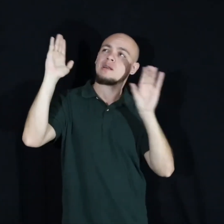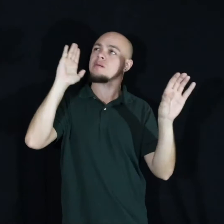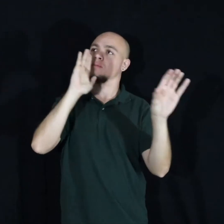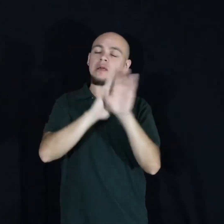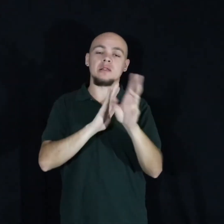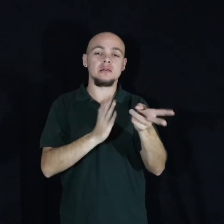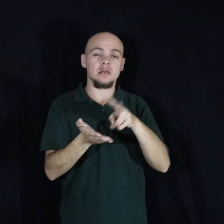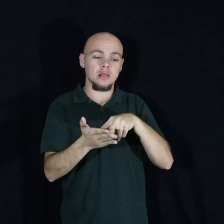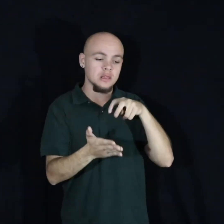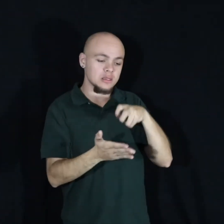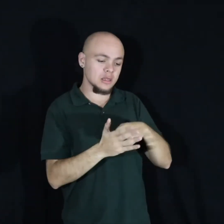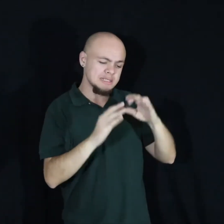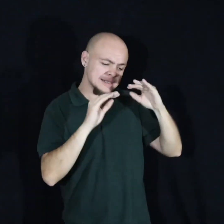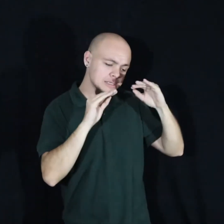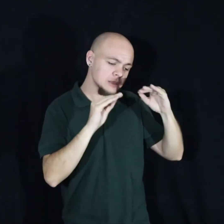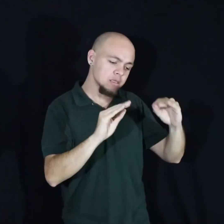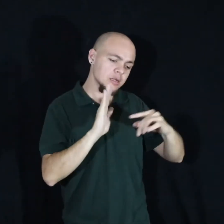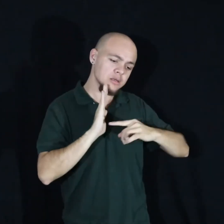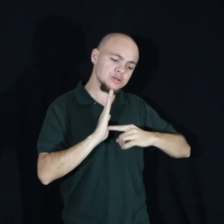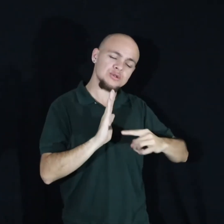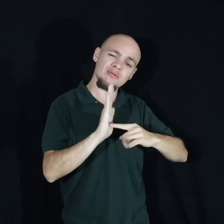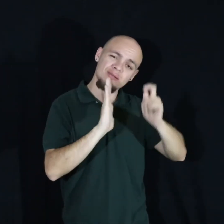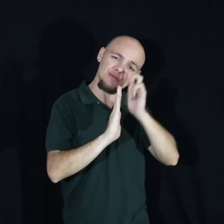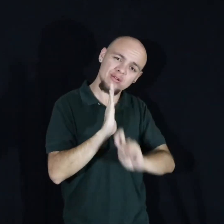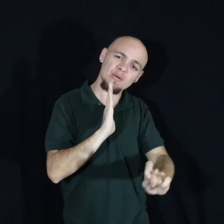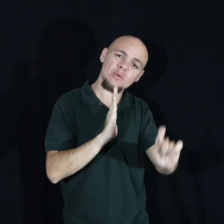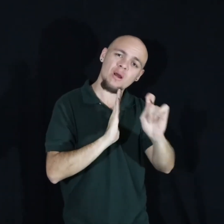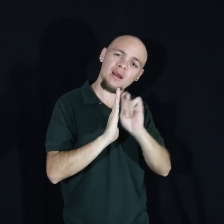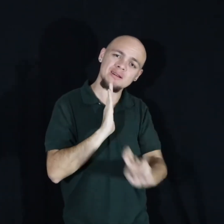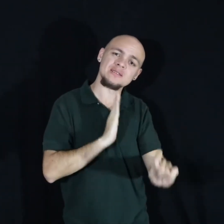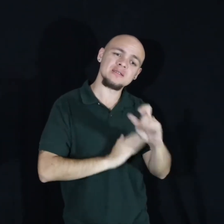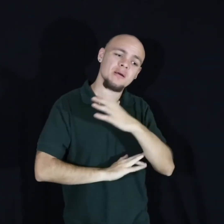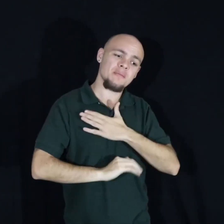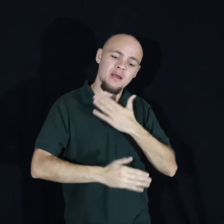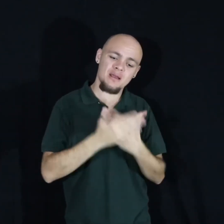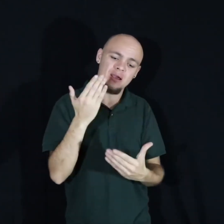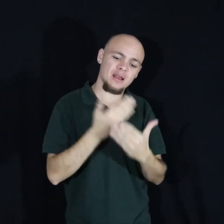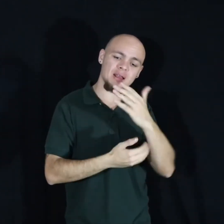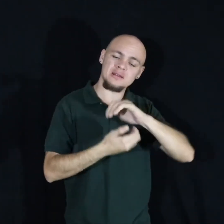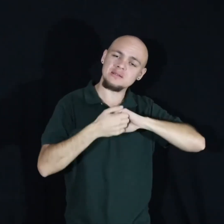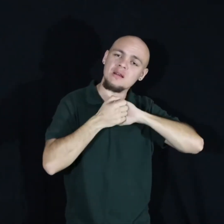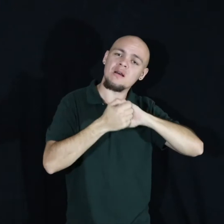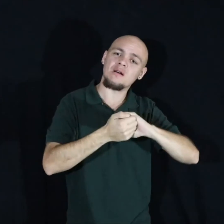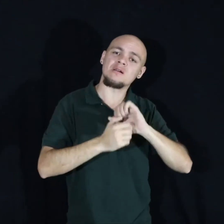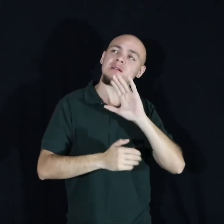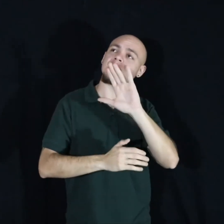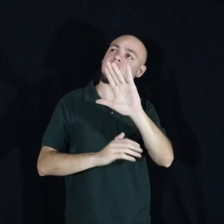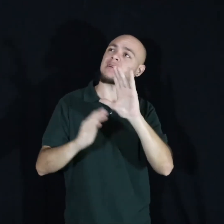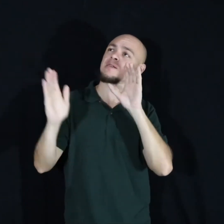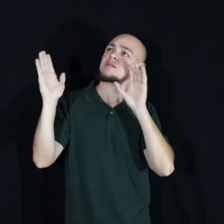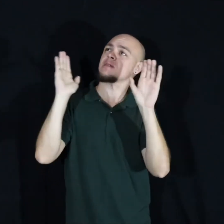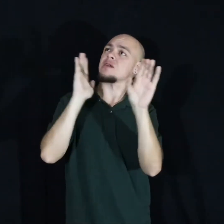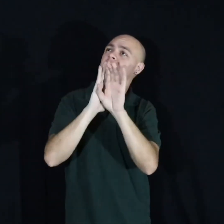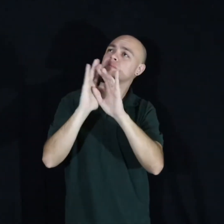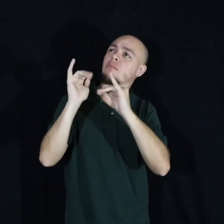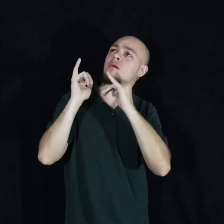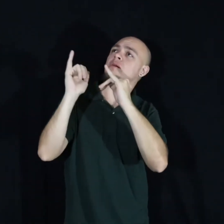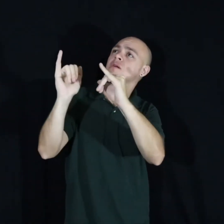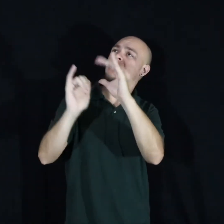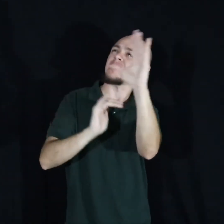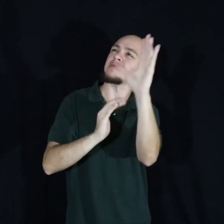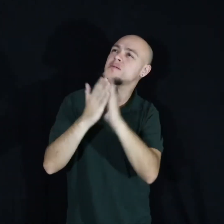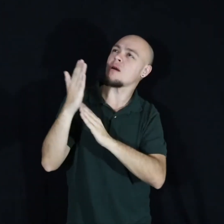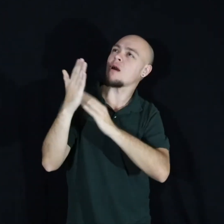low to show me how he writes, held my hands and taught me how to mimic his masterpiece, model his